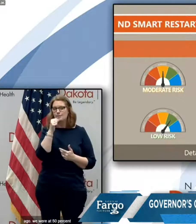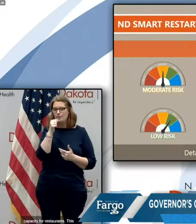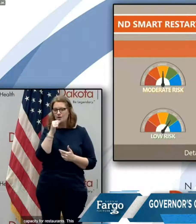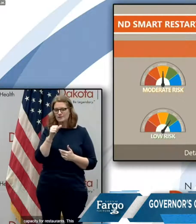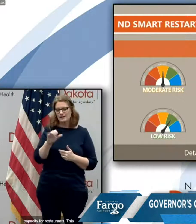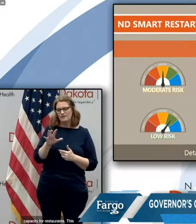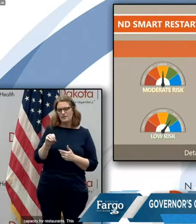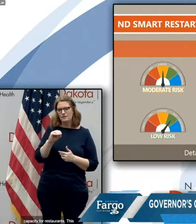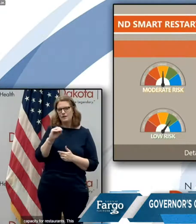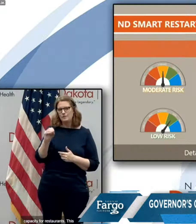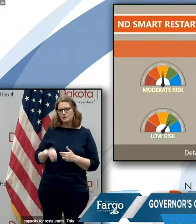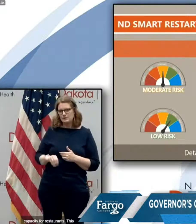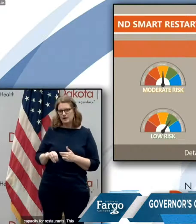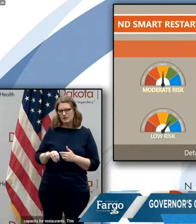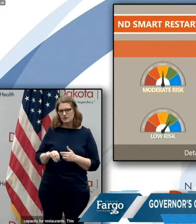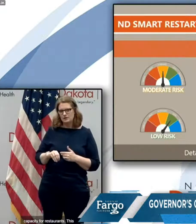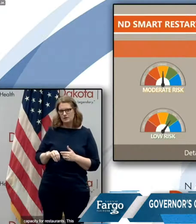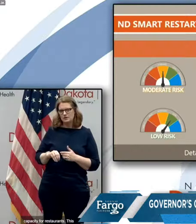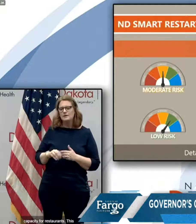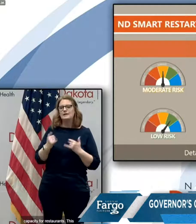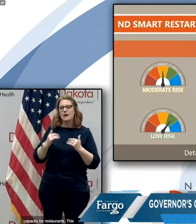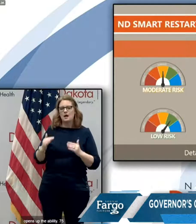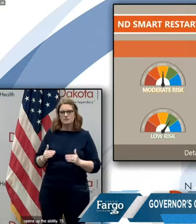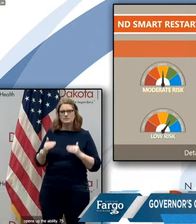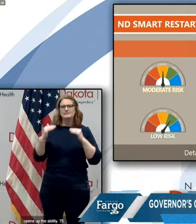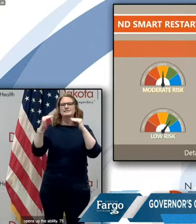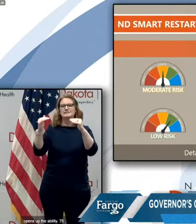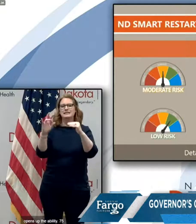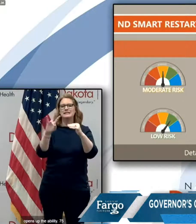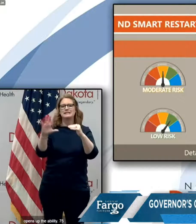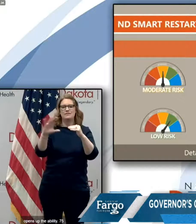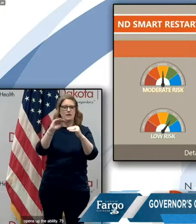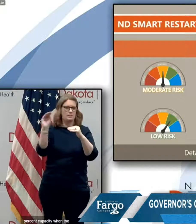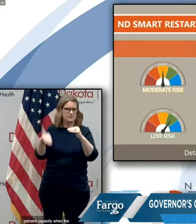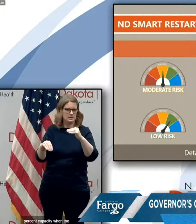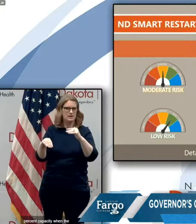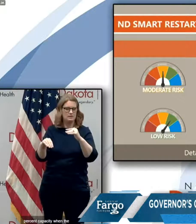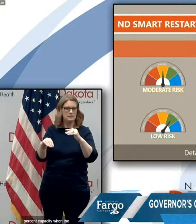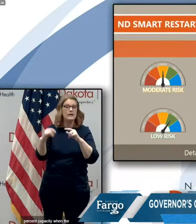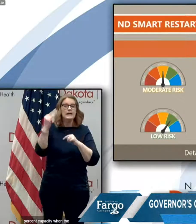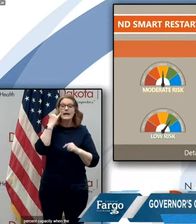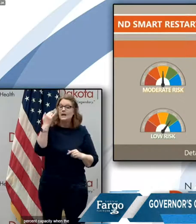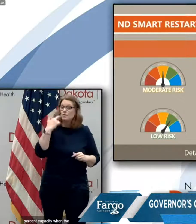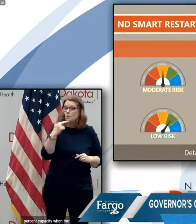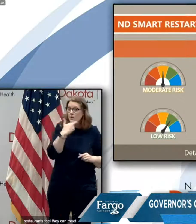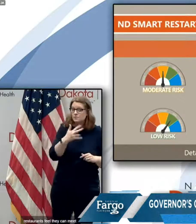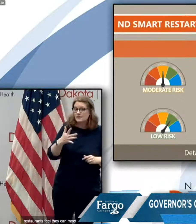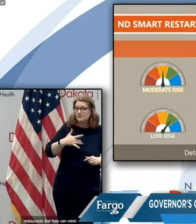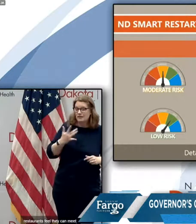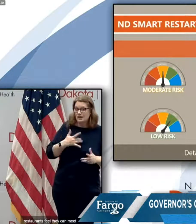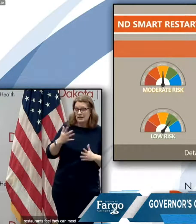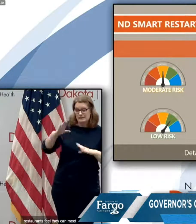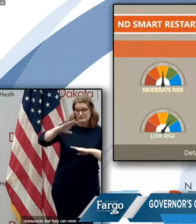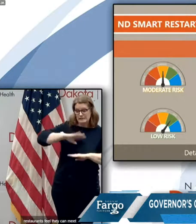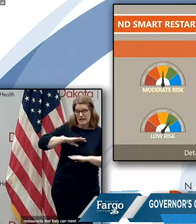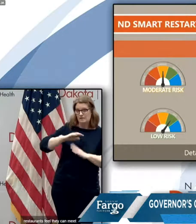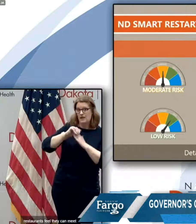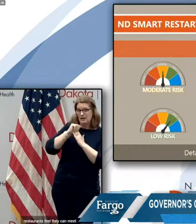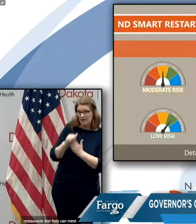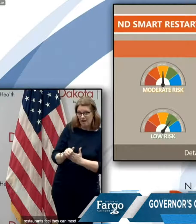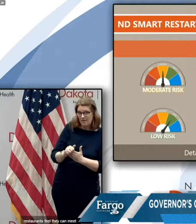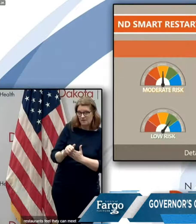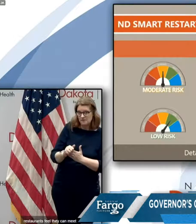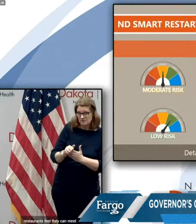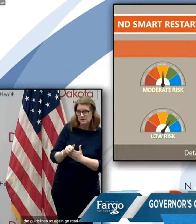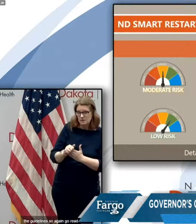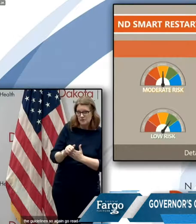up the ability to go to 75% capacity when the restaurants feel they can meet the guidelines. So again, go read the